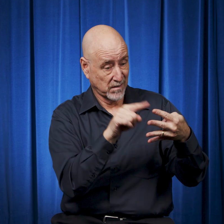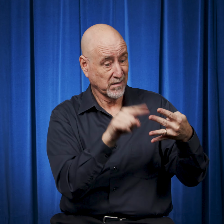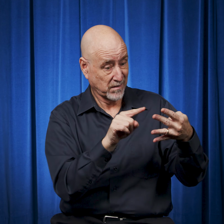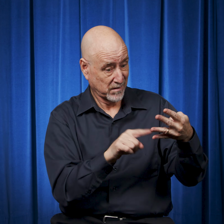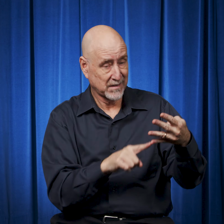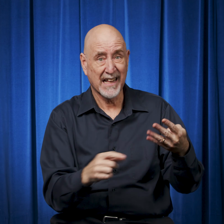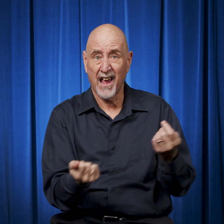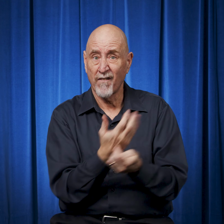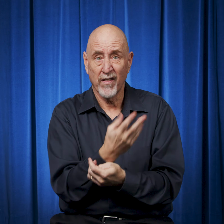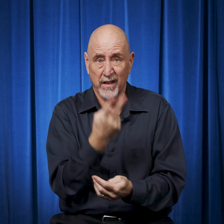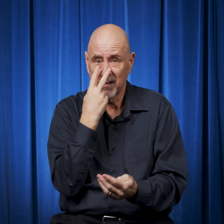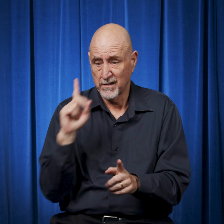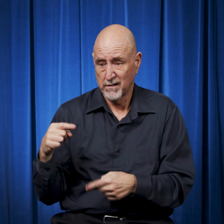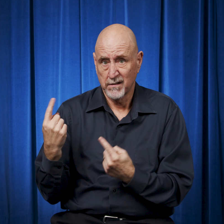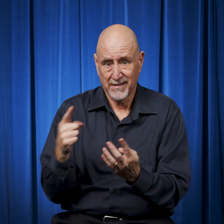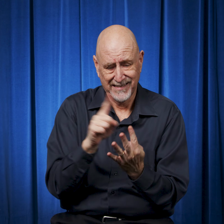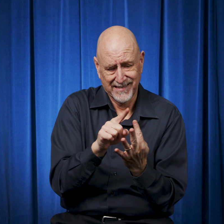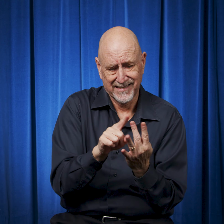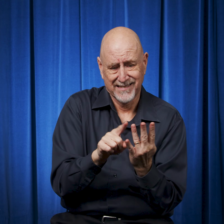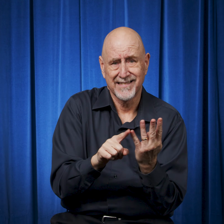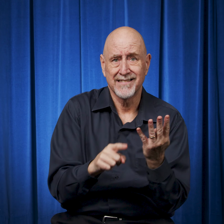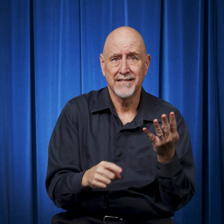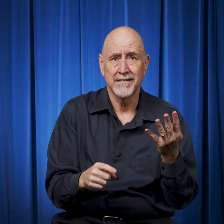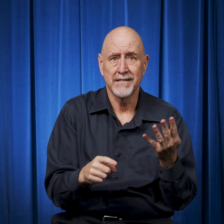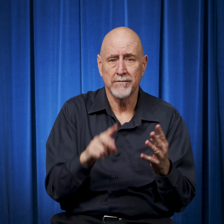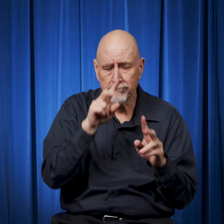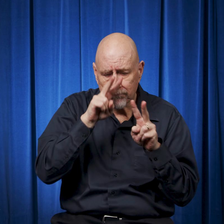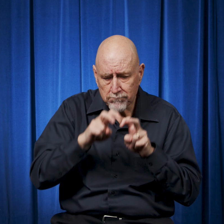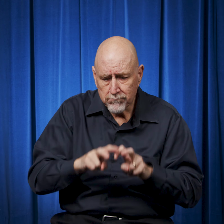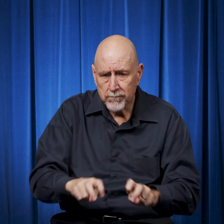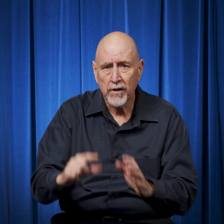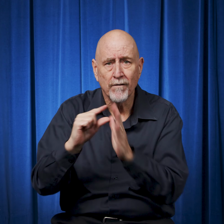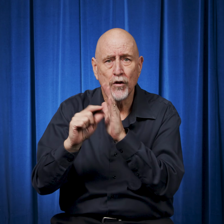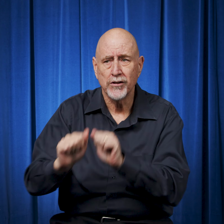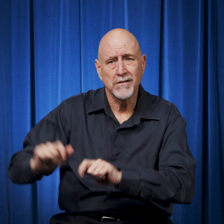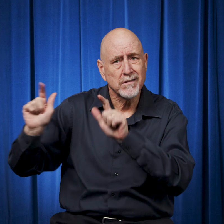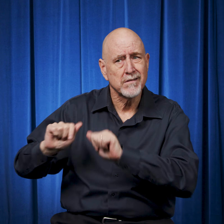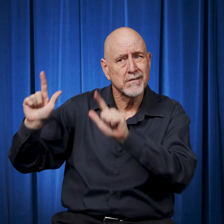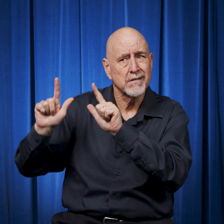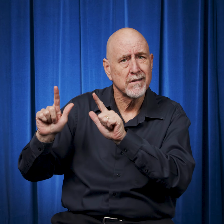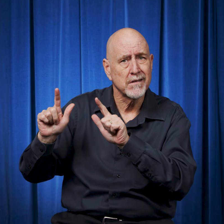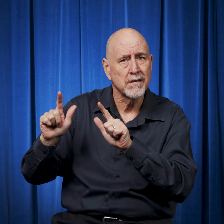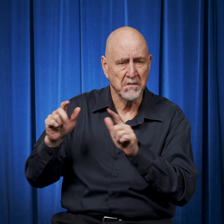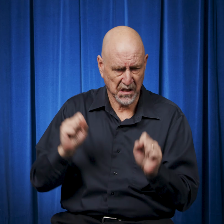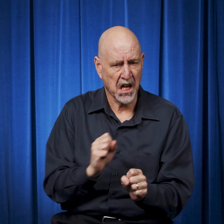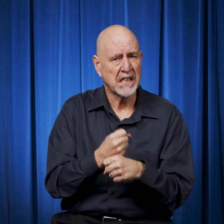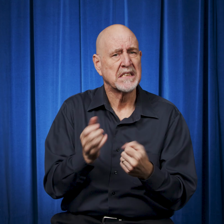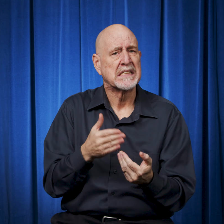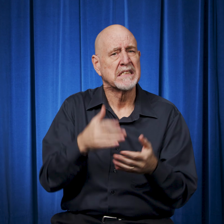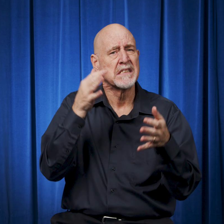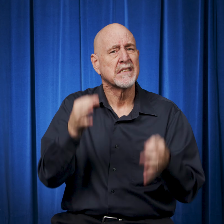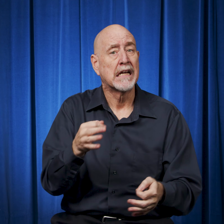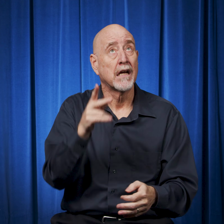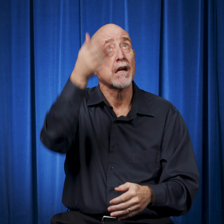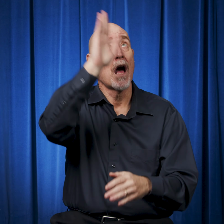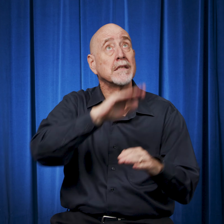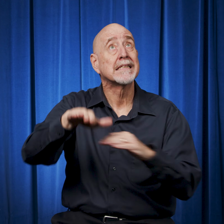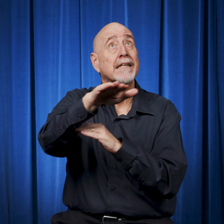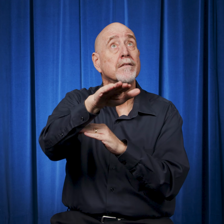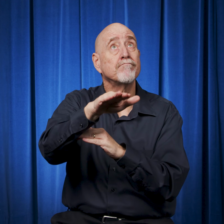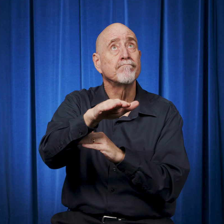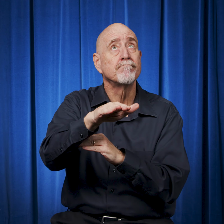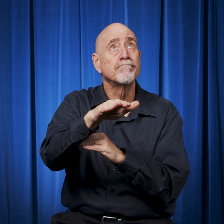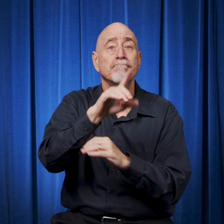to everything that we have just observed and looked at in those verses, we may conclude that the kingdom of God